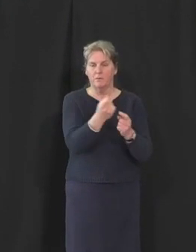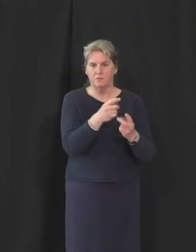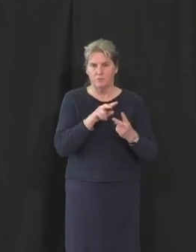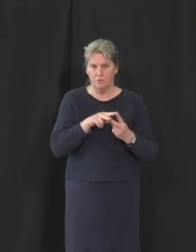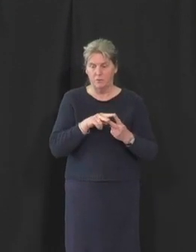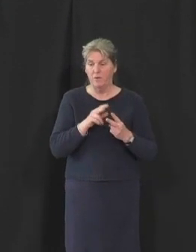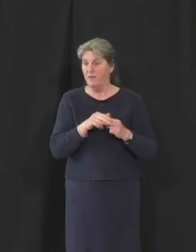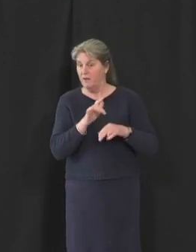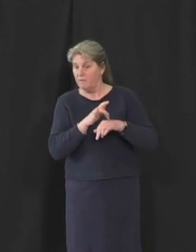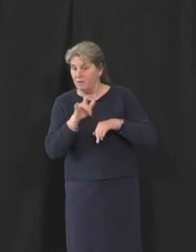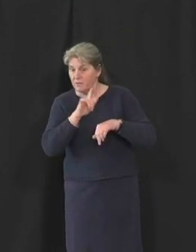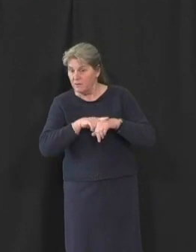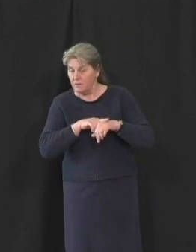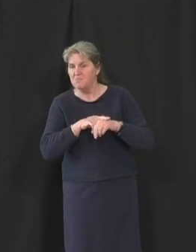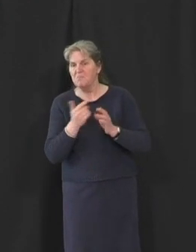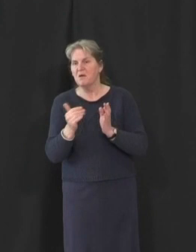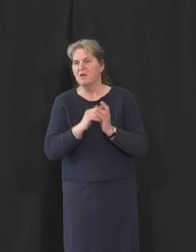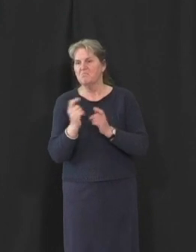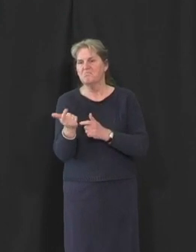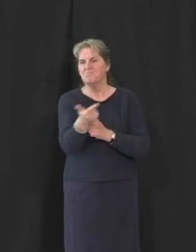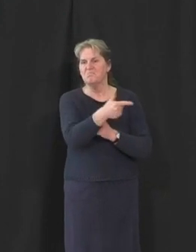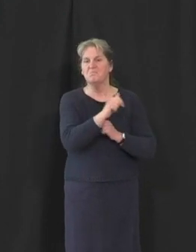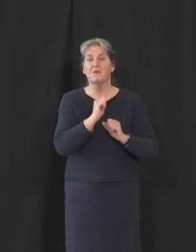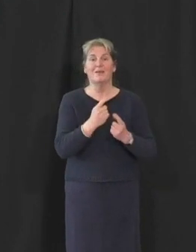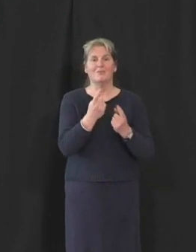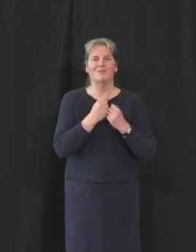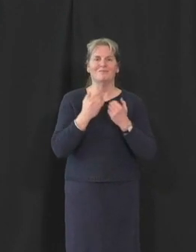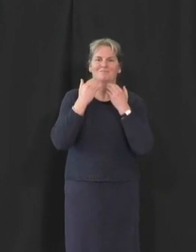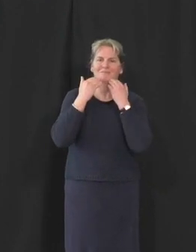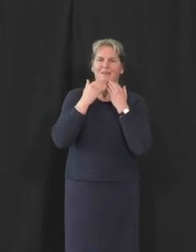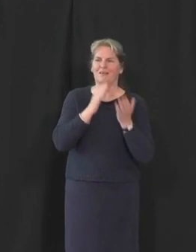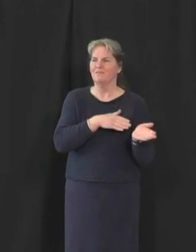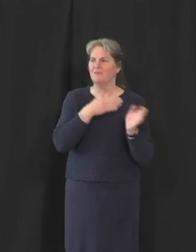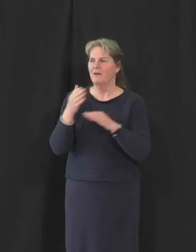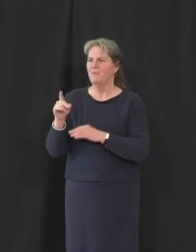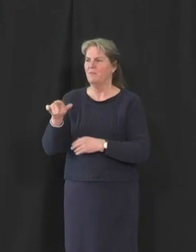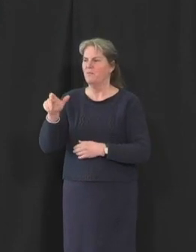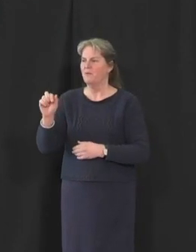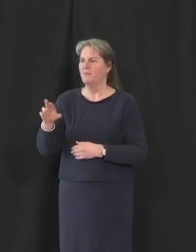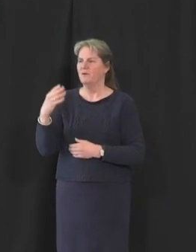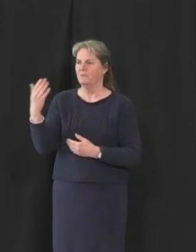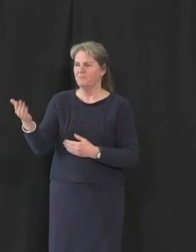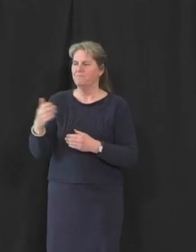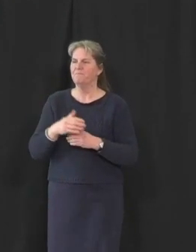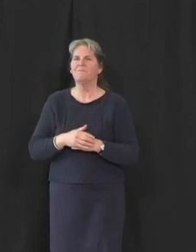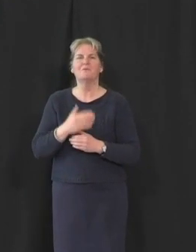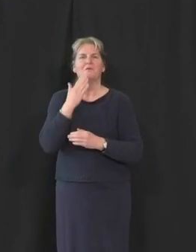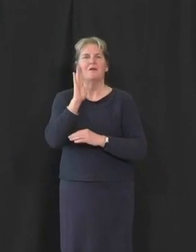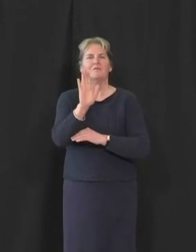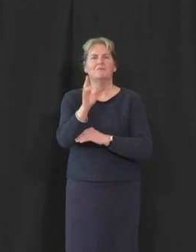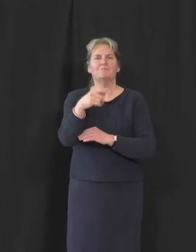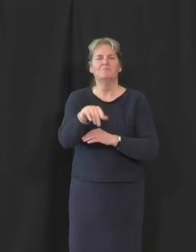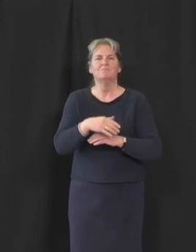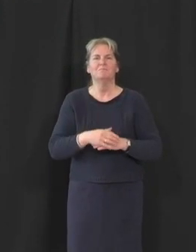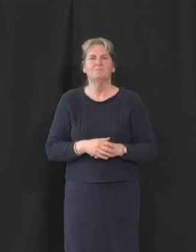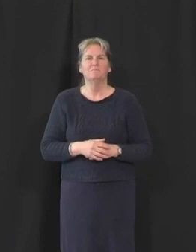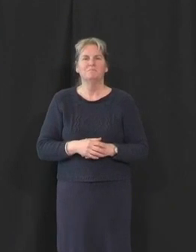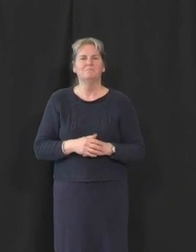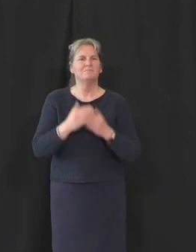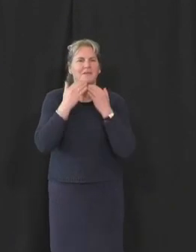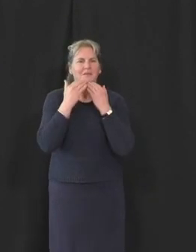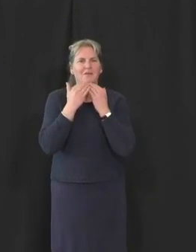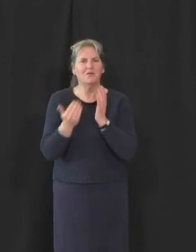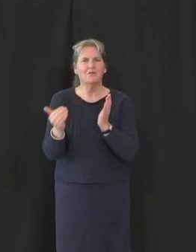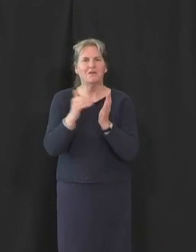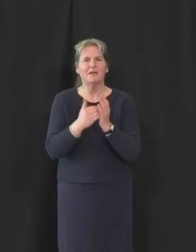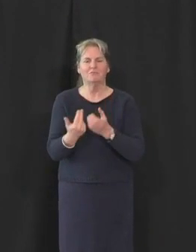then if time permits at the end, we will go back for another round. Thank you. Premier Silver. Thanks, Pat. Good afternoon, everybody. Thank